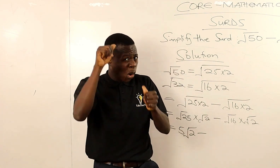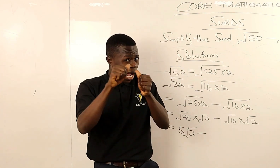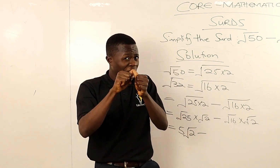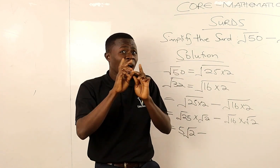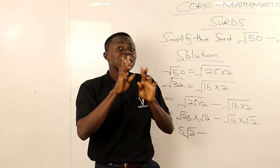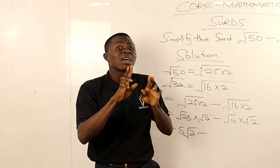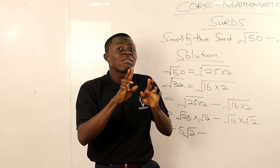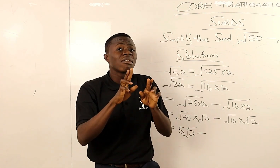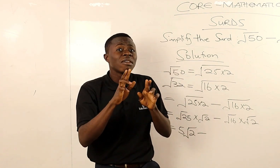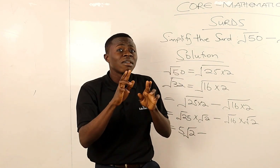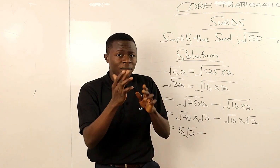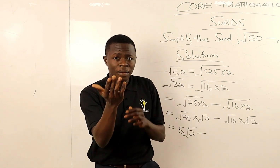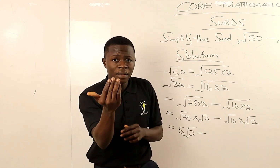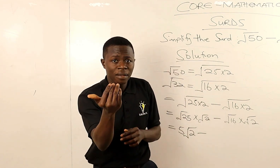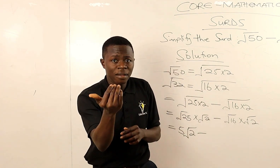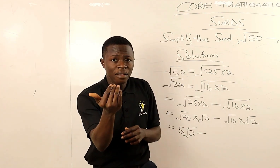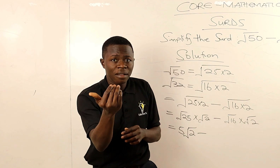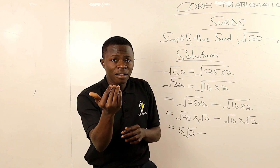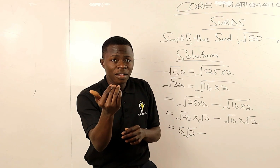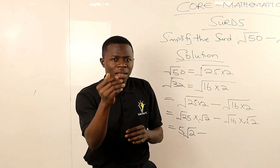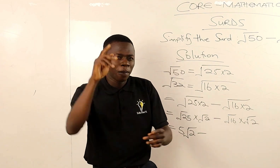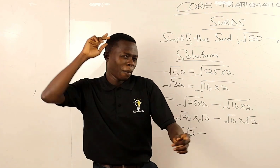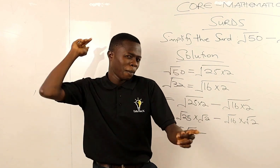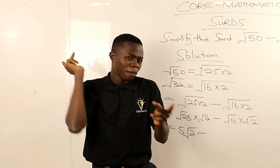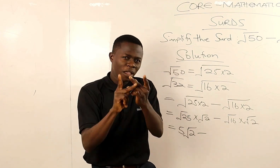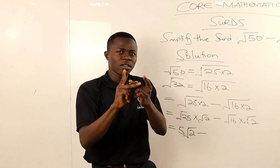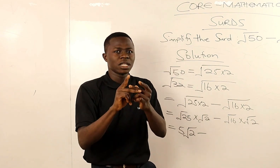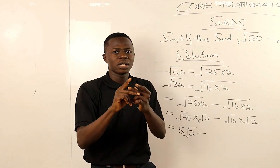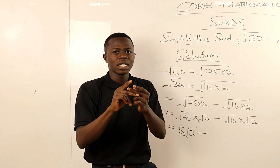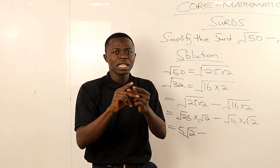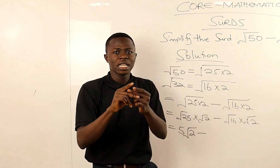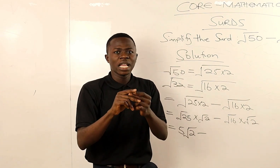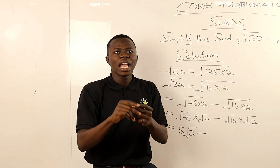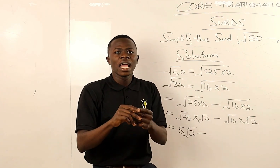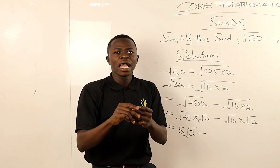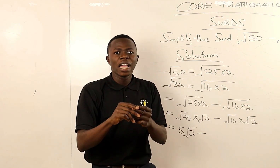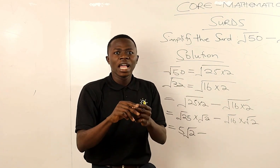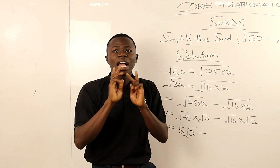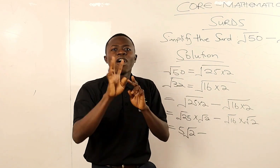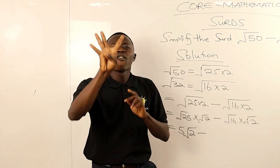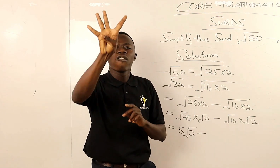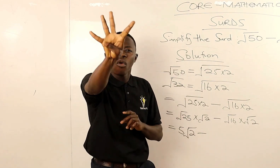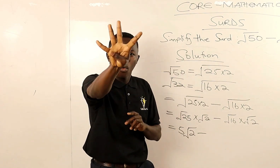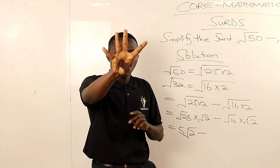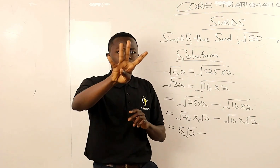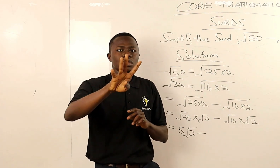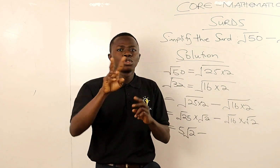of 16 is also going to give us a whole number, which is, yes, you remember, is 4.